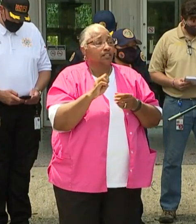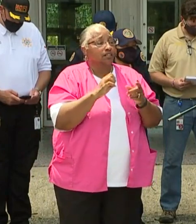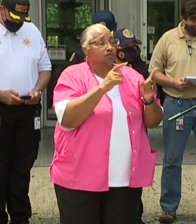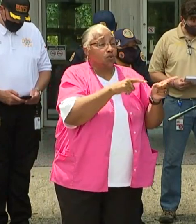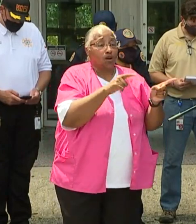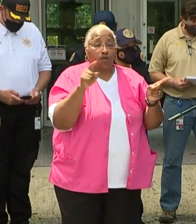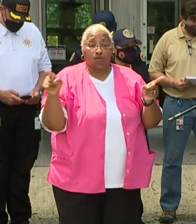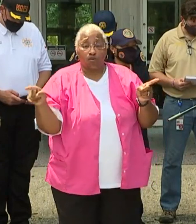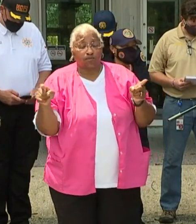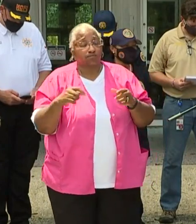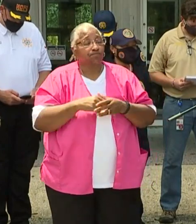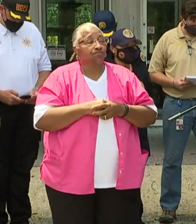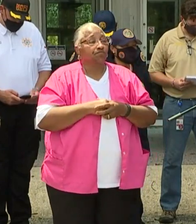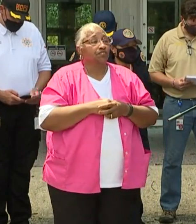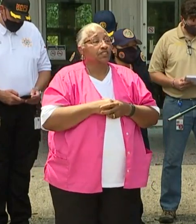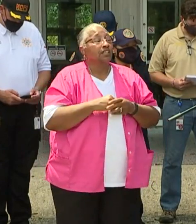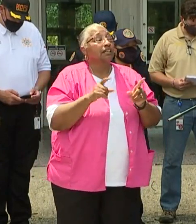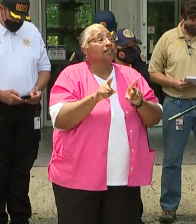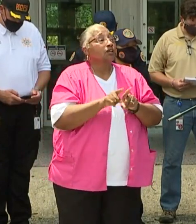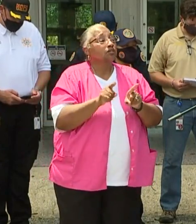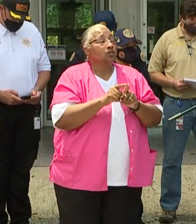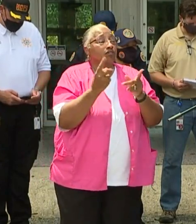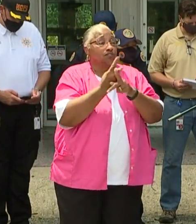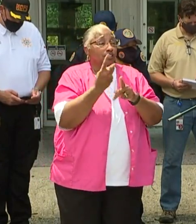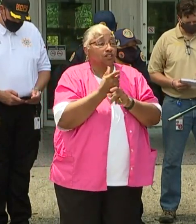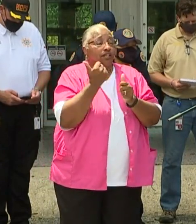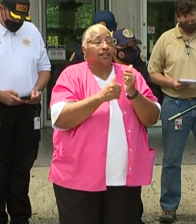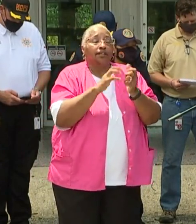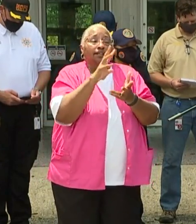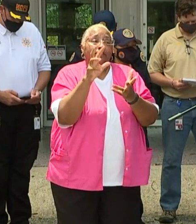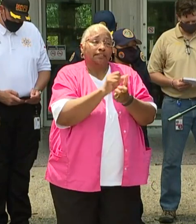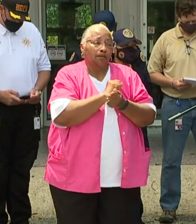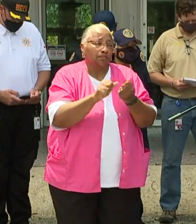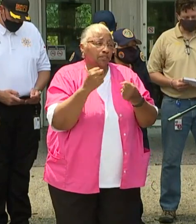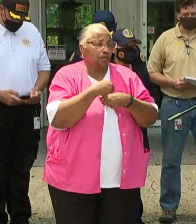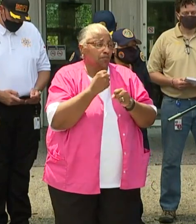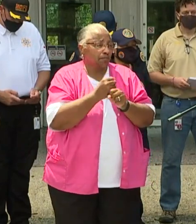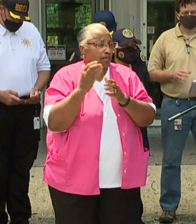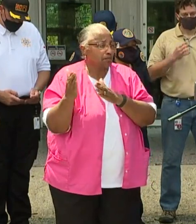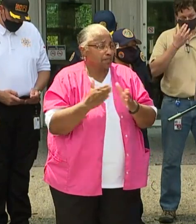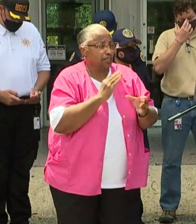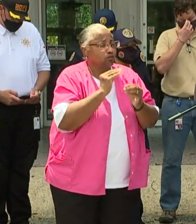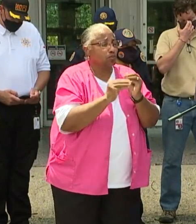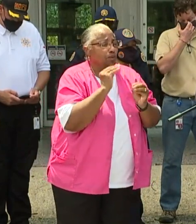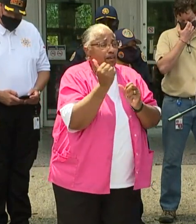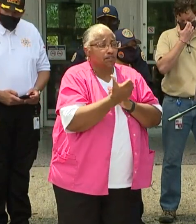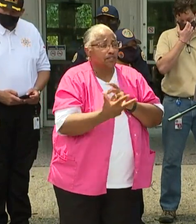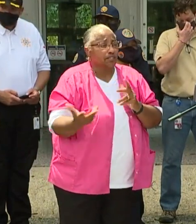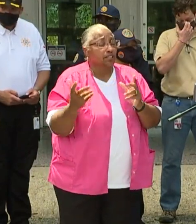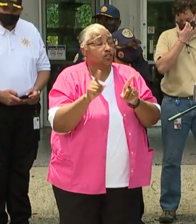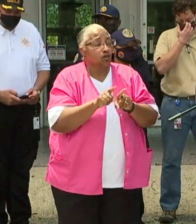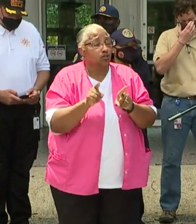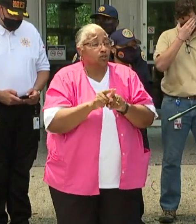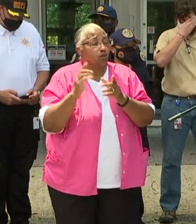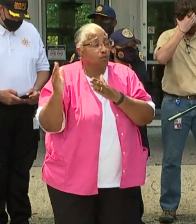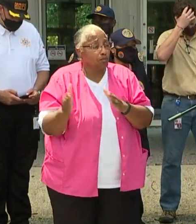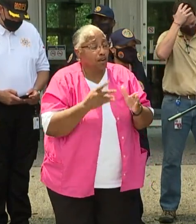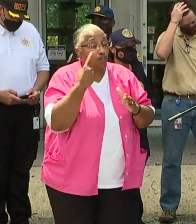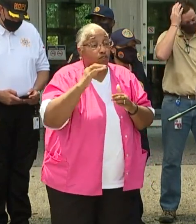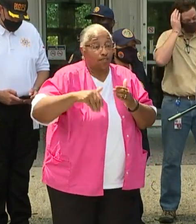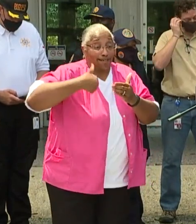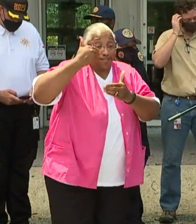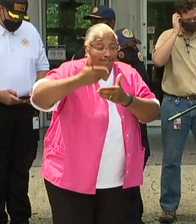on the ground, and determine any damages, make plans to repair those damages, and prepare for the next